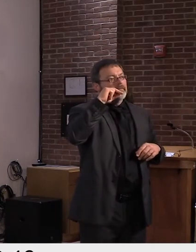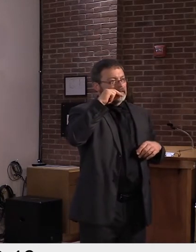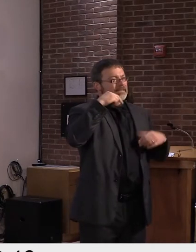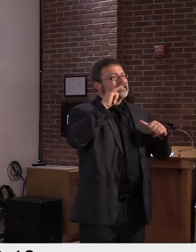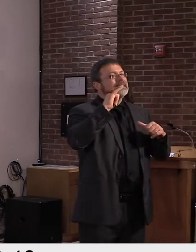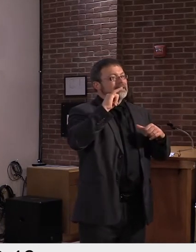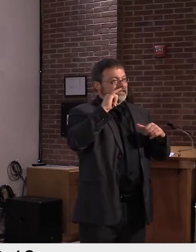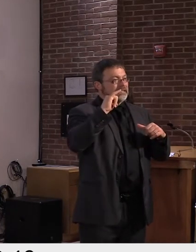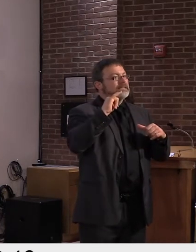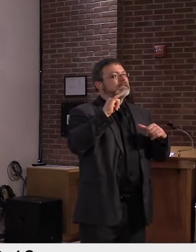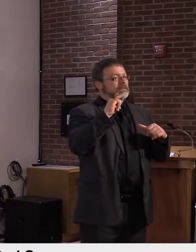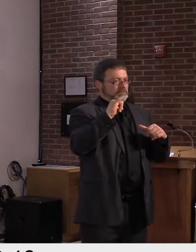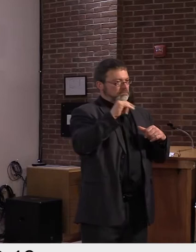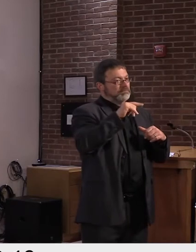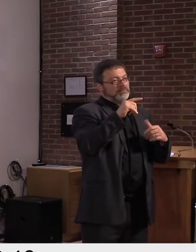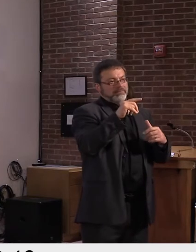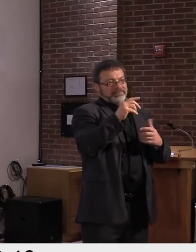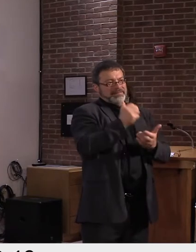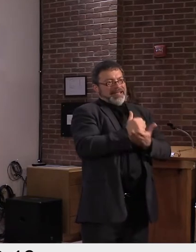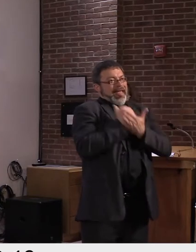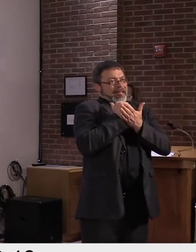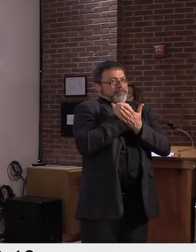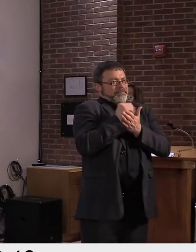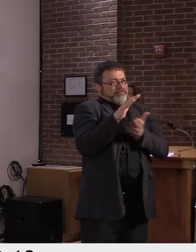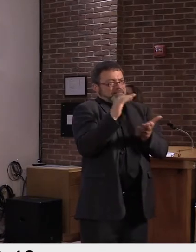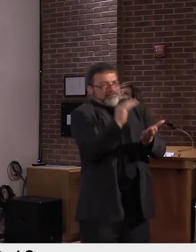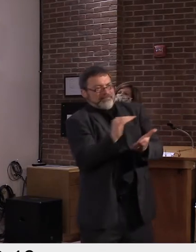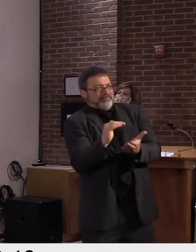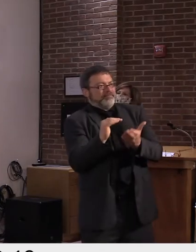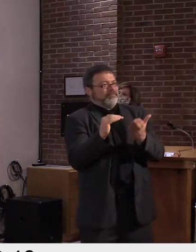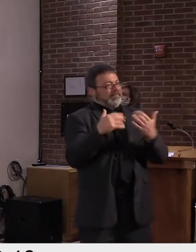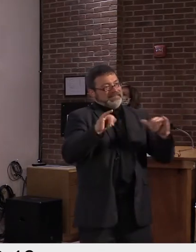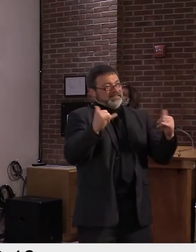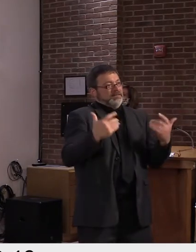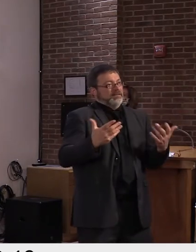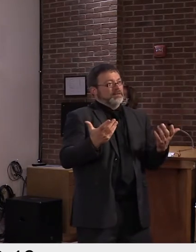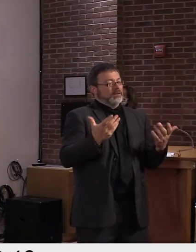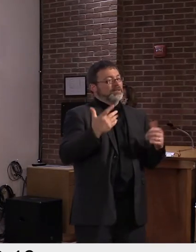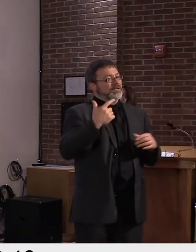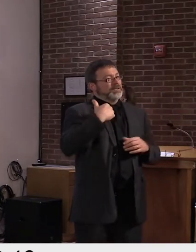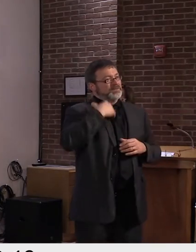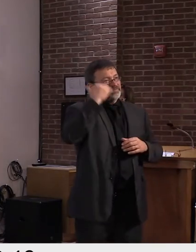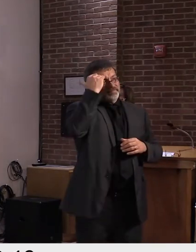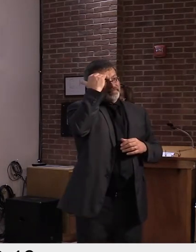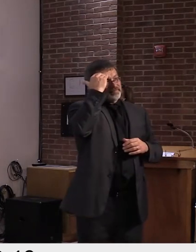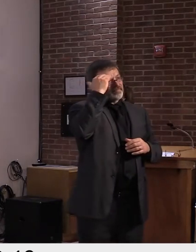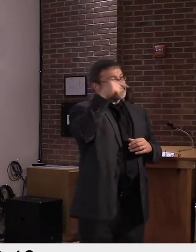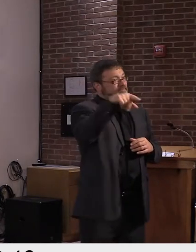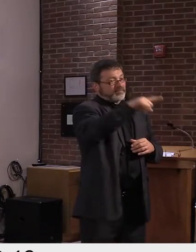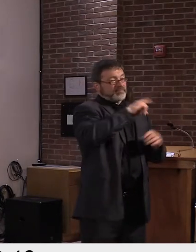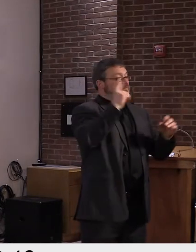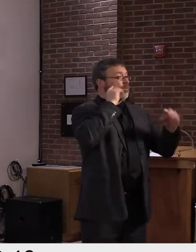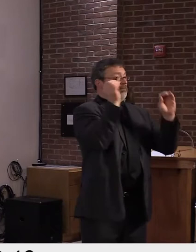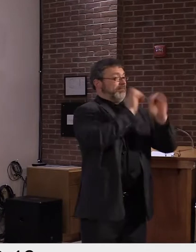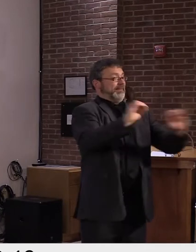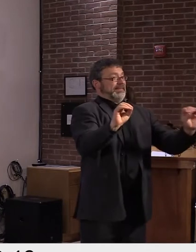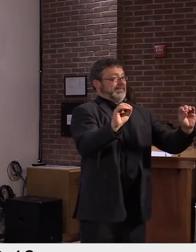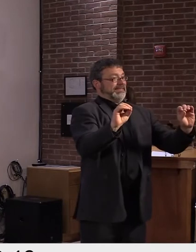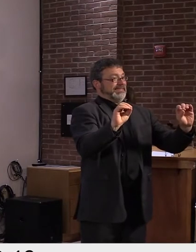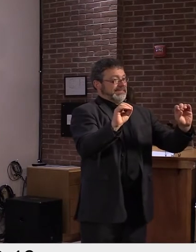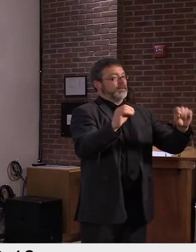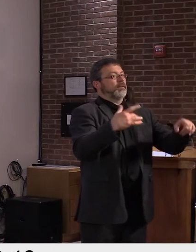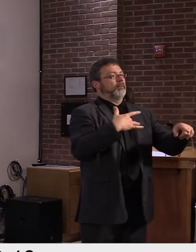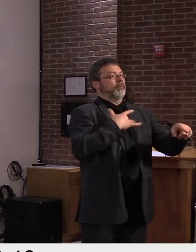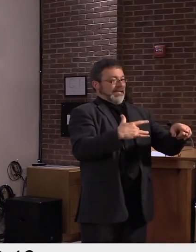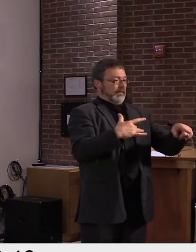some special precautions because we know that in the homeless population, there's often been an issue with substance misuse as